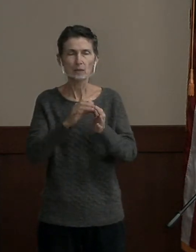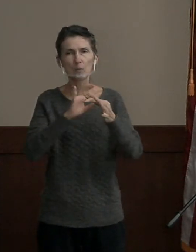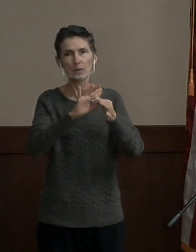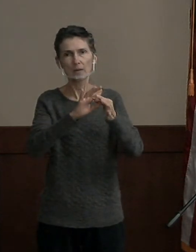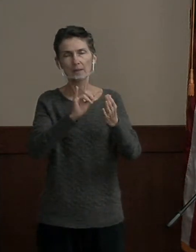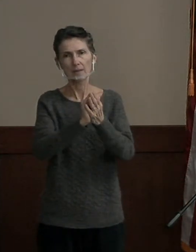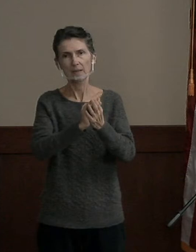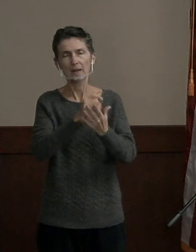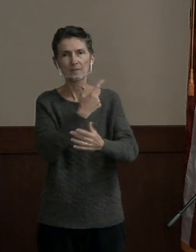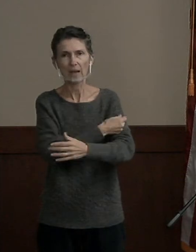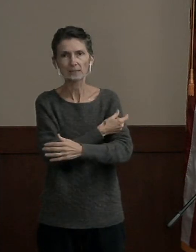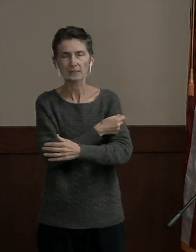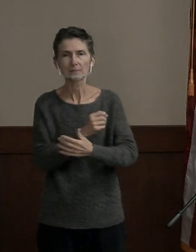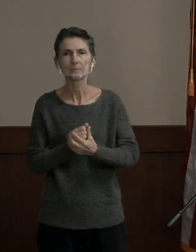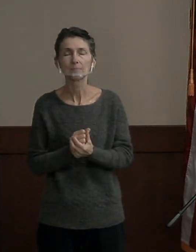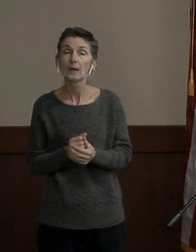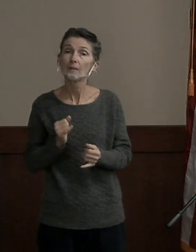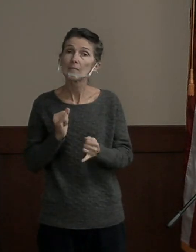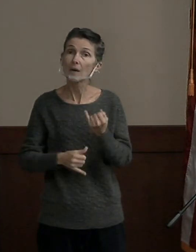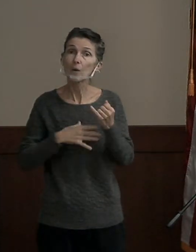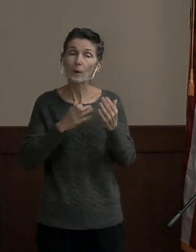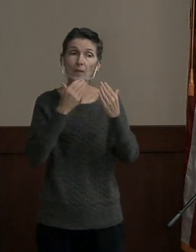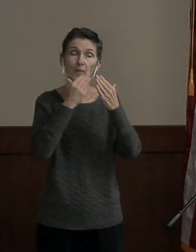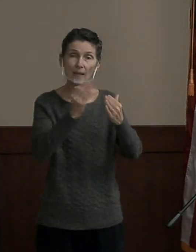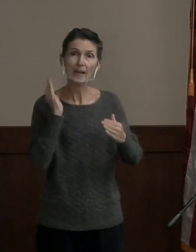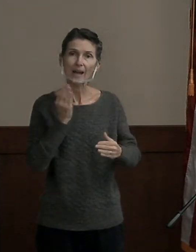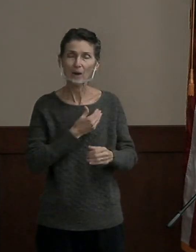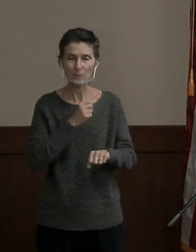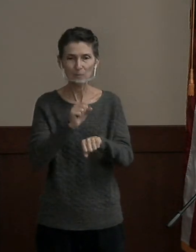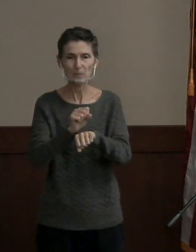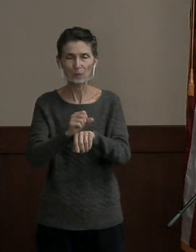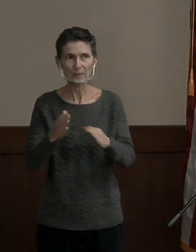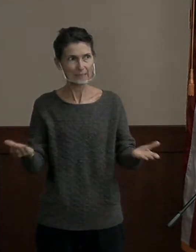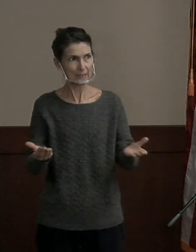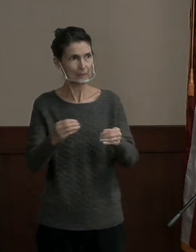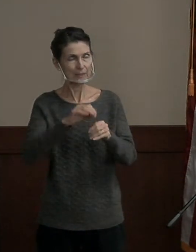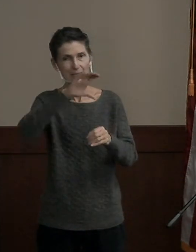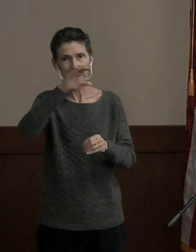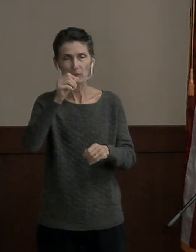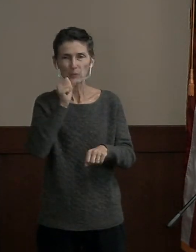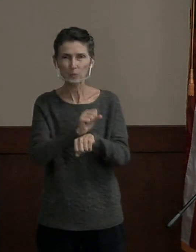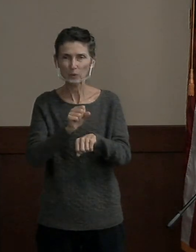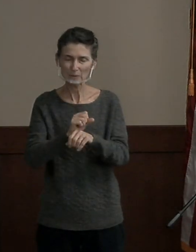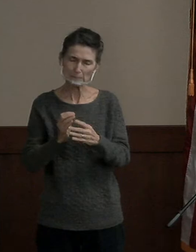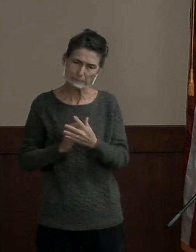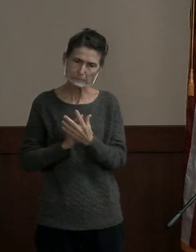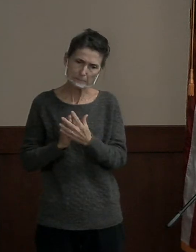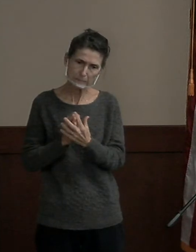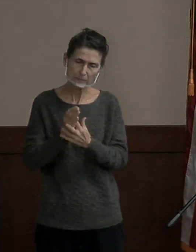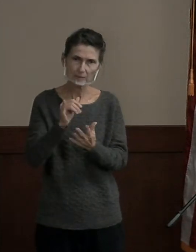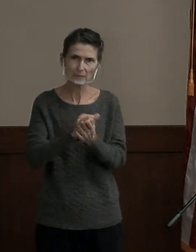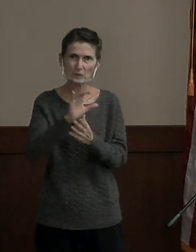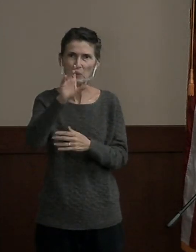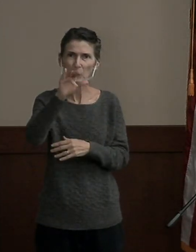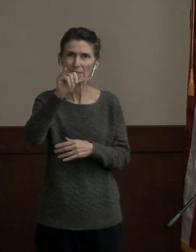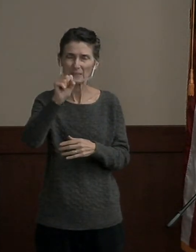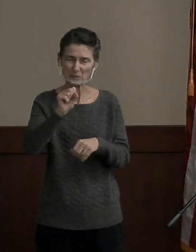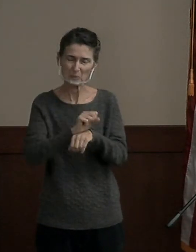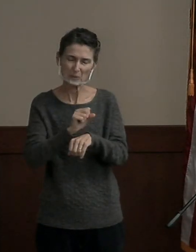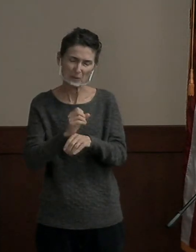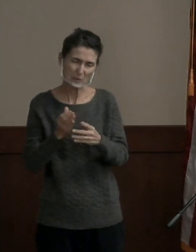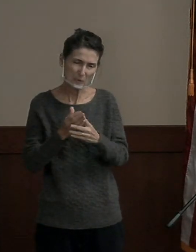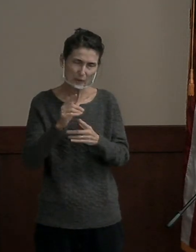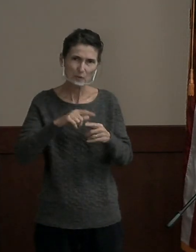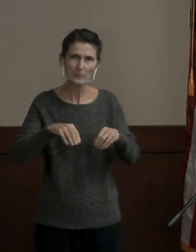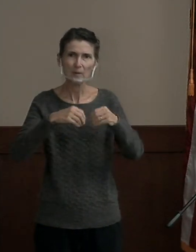vaccine. Finally, I want to thank our employees here at the county who have worked through this crisis and continue to work through this crisis